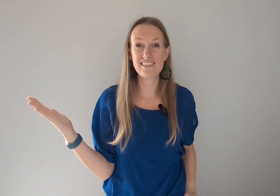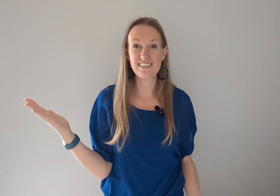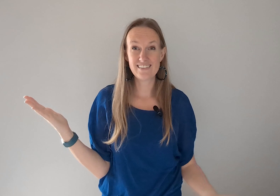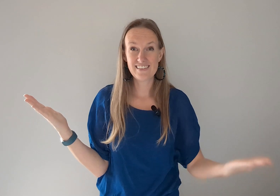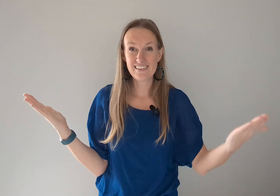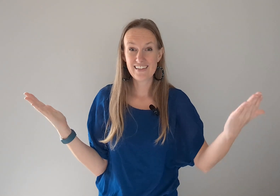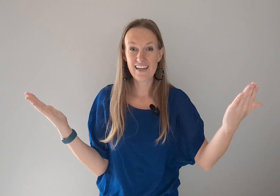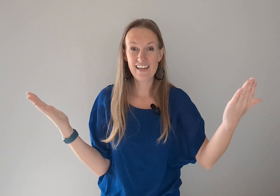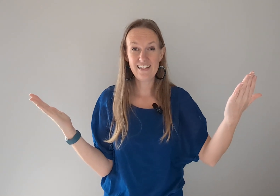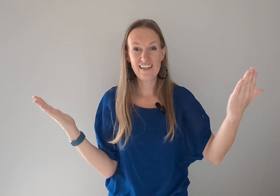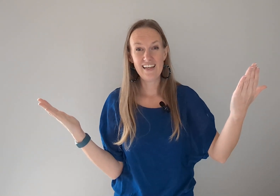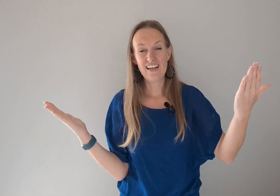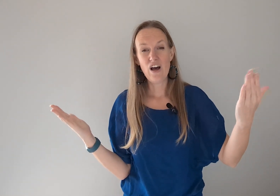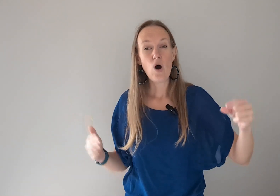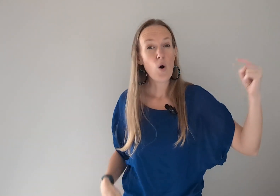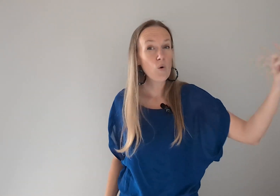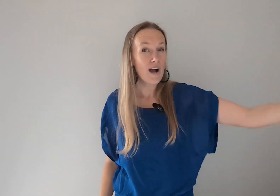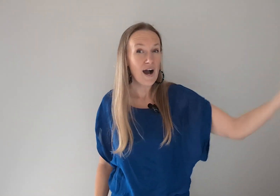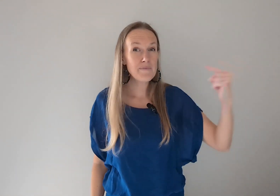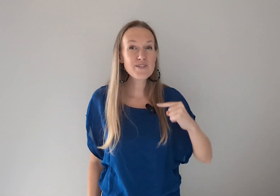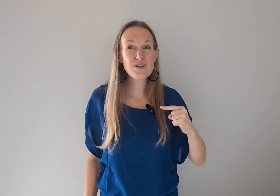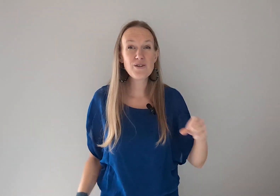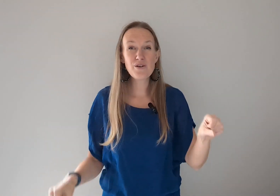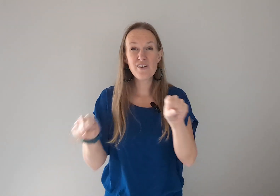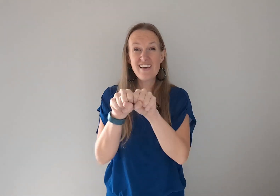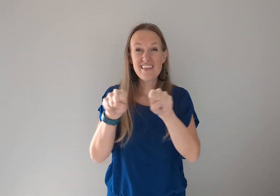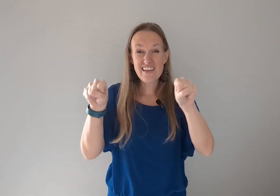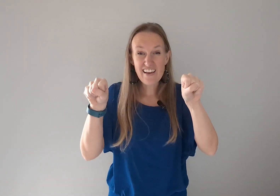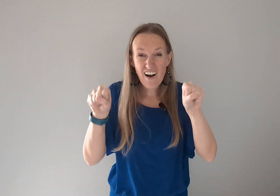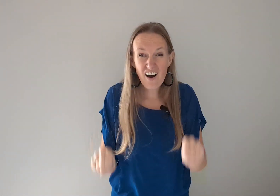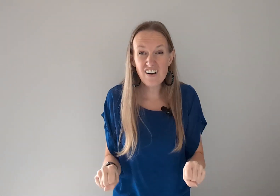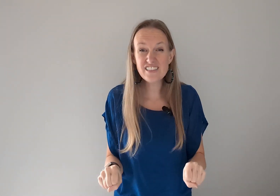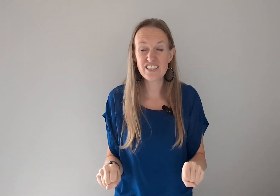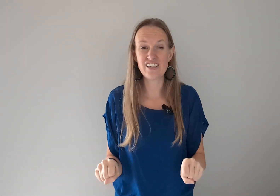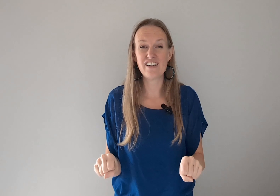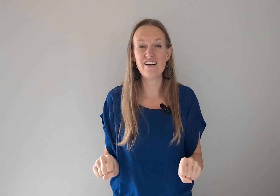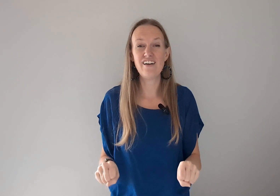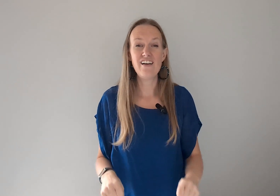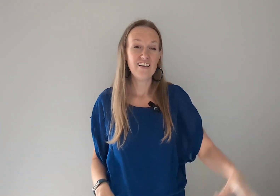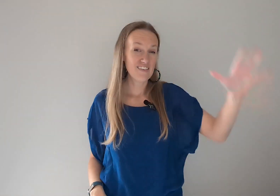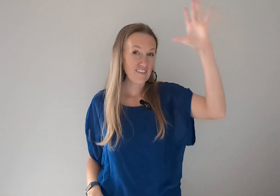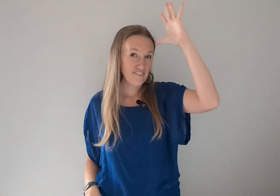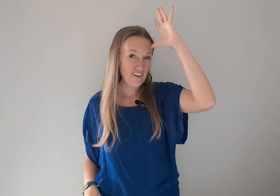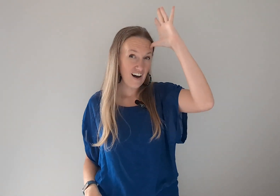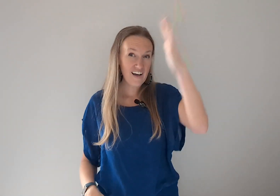Christ. Okay? Oh, come to the altar. The